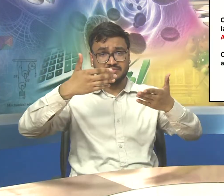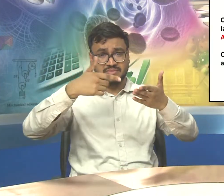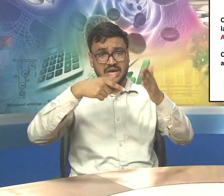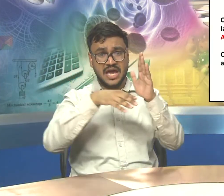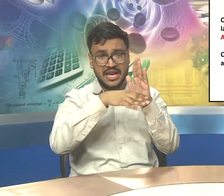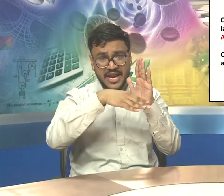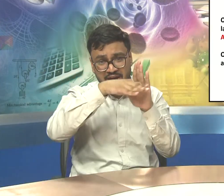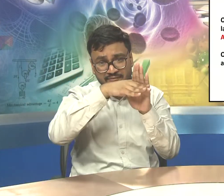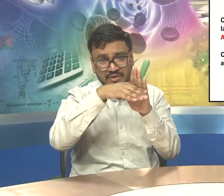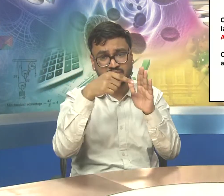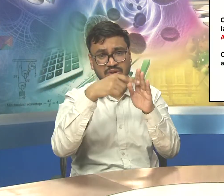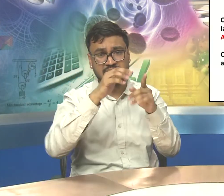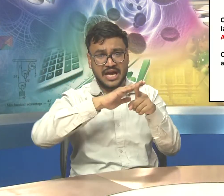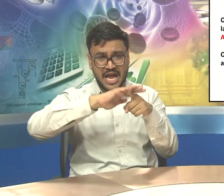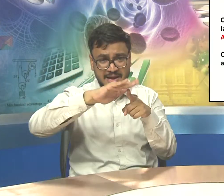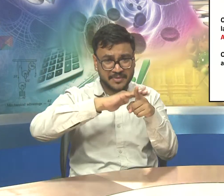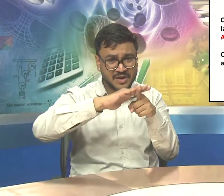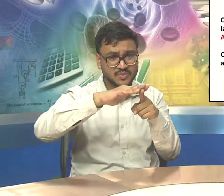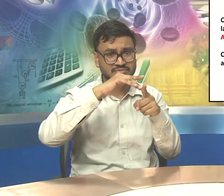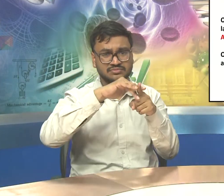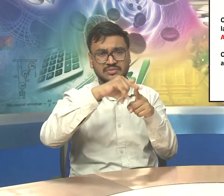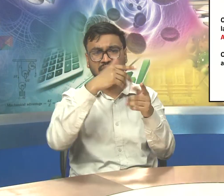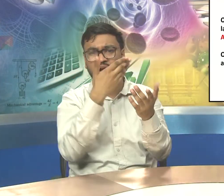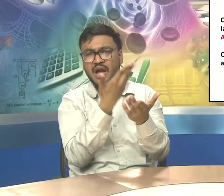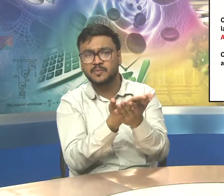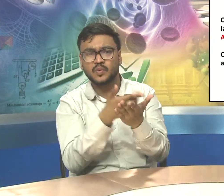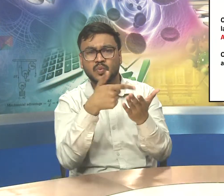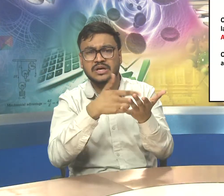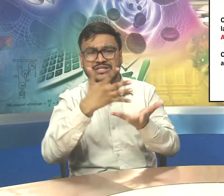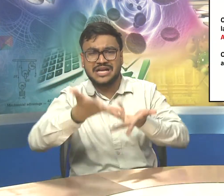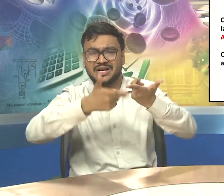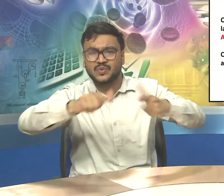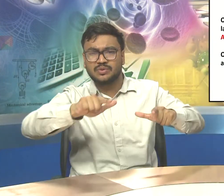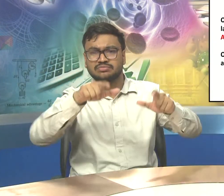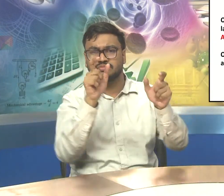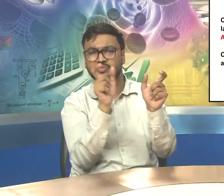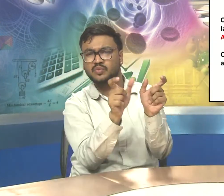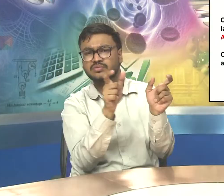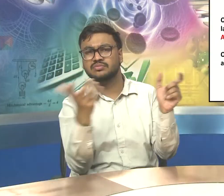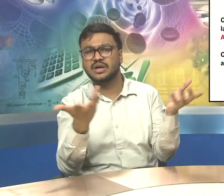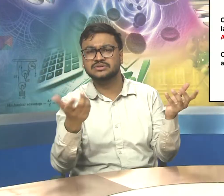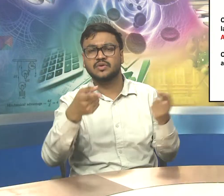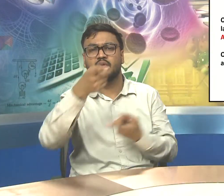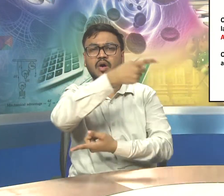the smallest level of language is phonology.